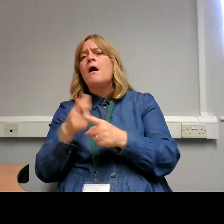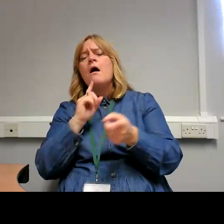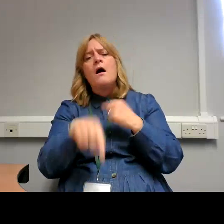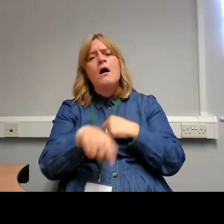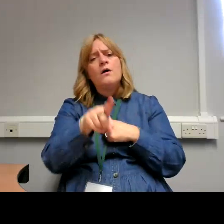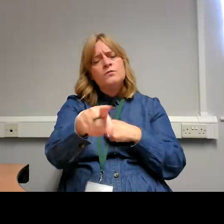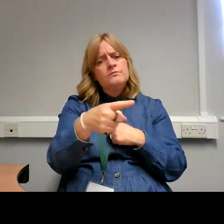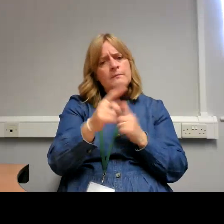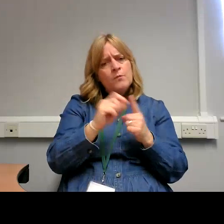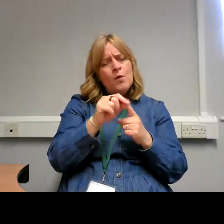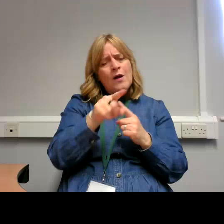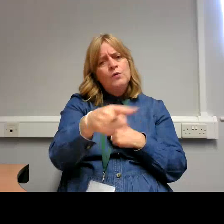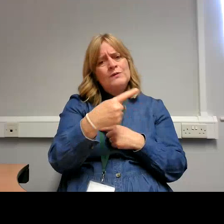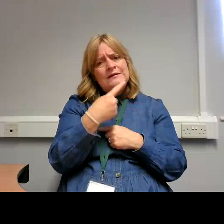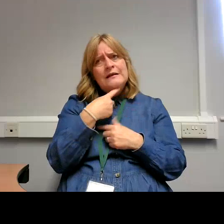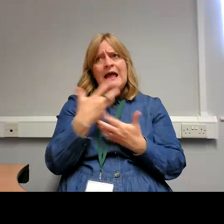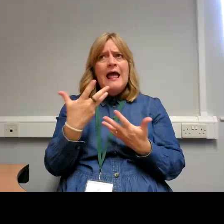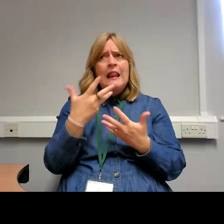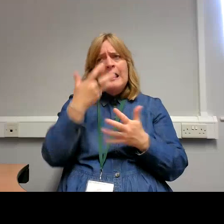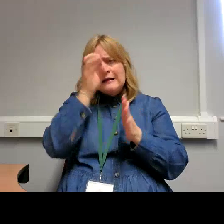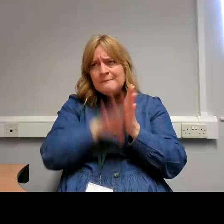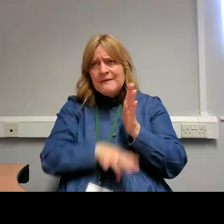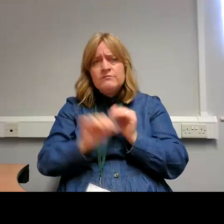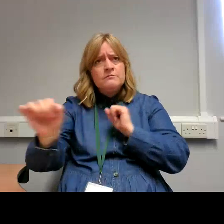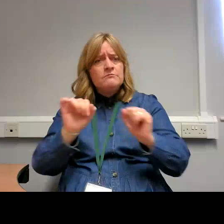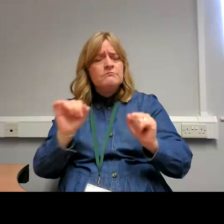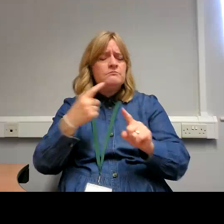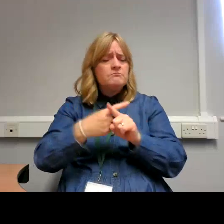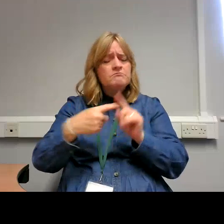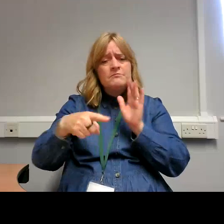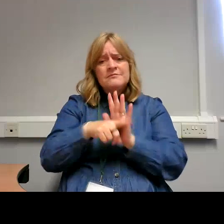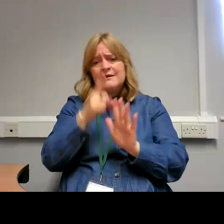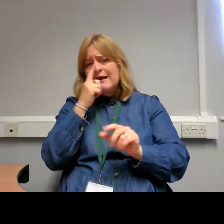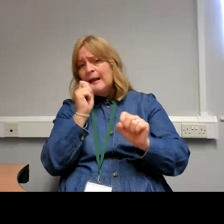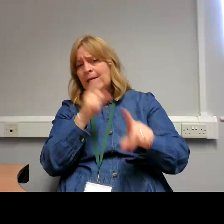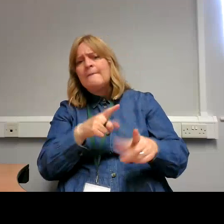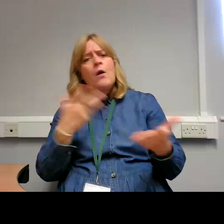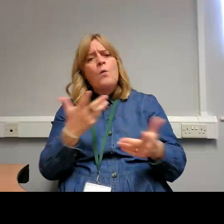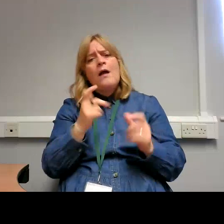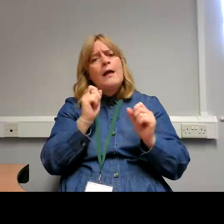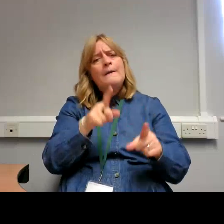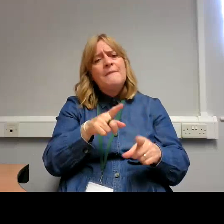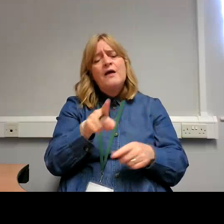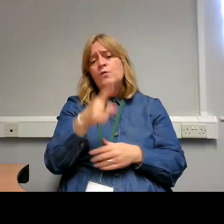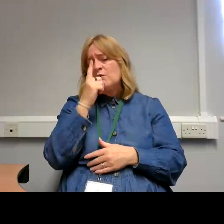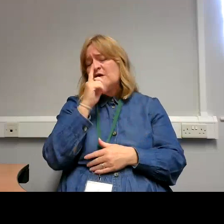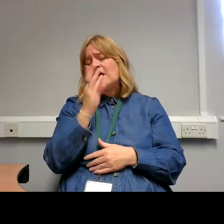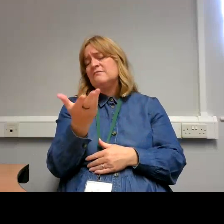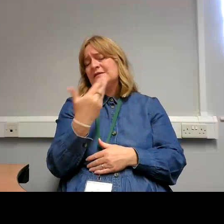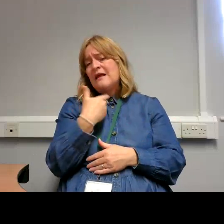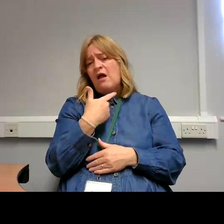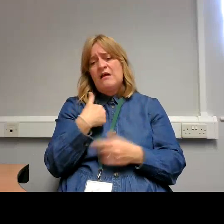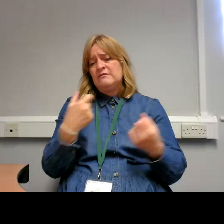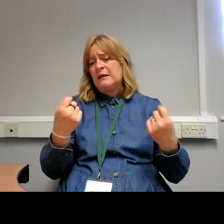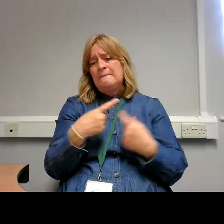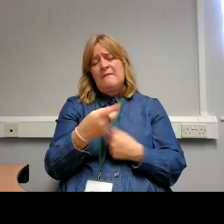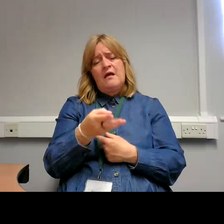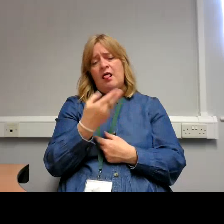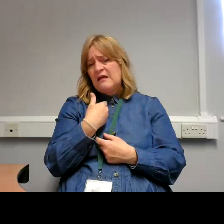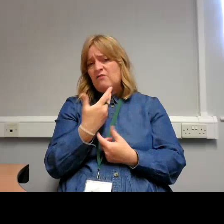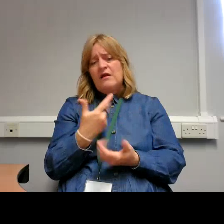personal experiences, positive, negative feedback and so on to be emailed. Where would that be to? You can email that to me